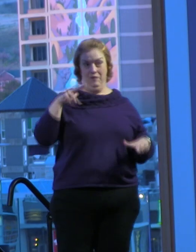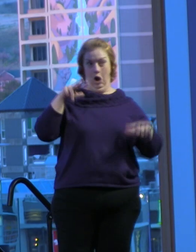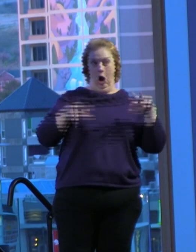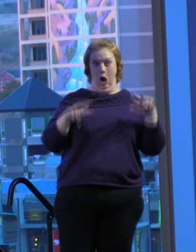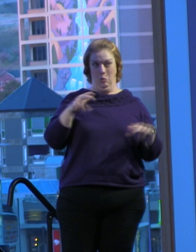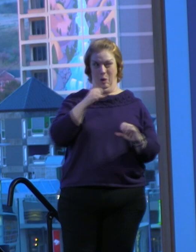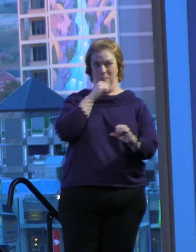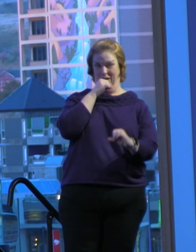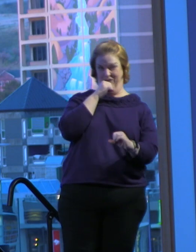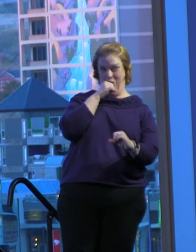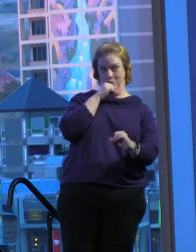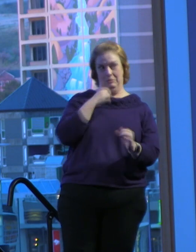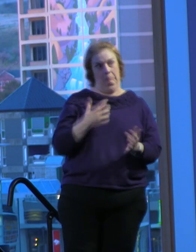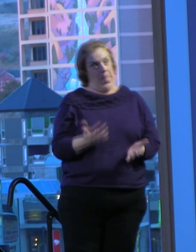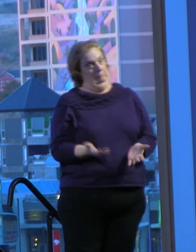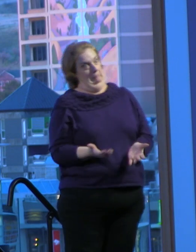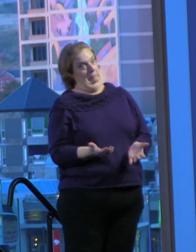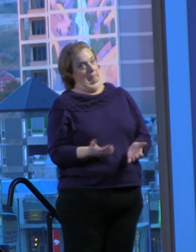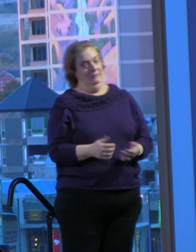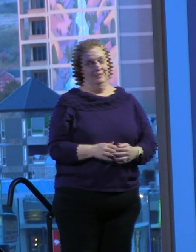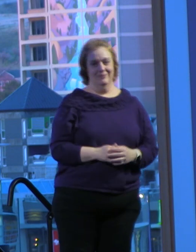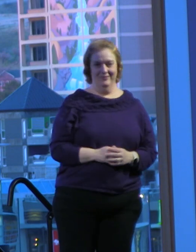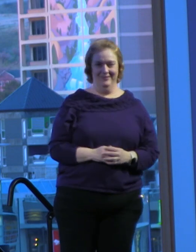awkward microphones.